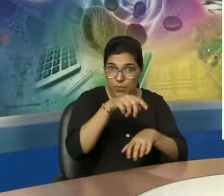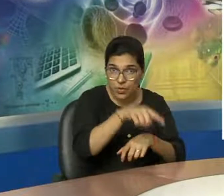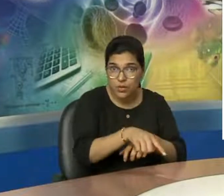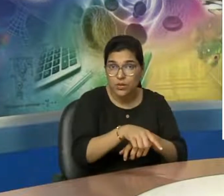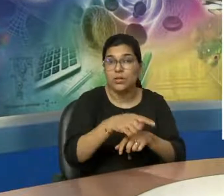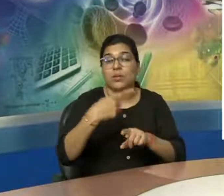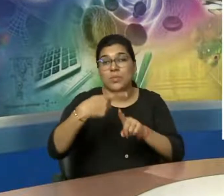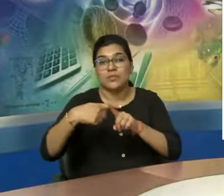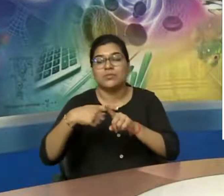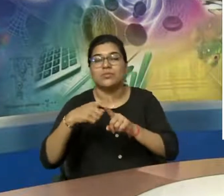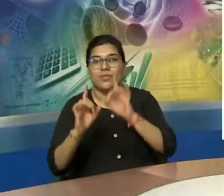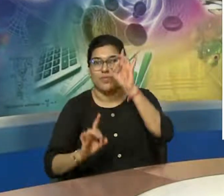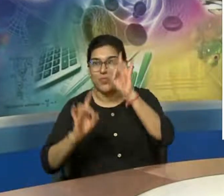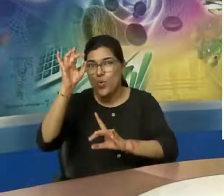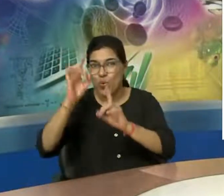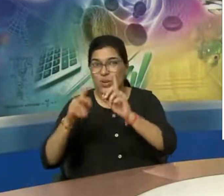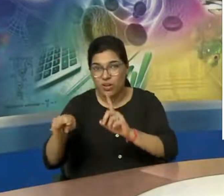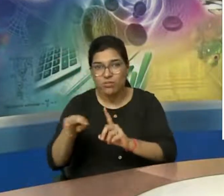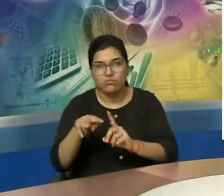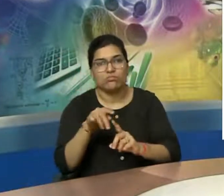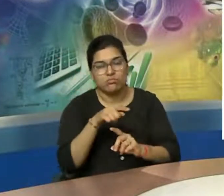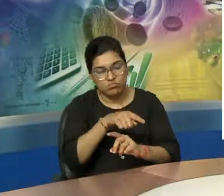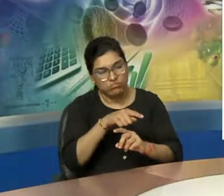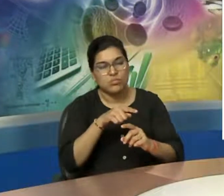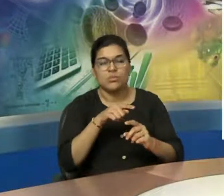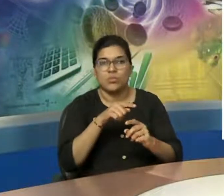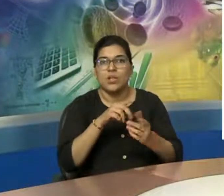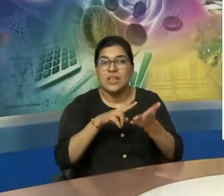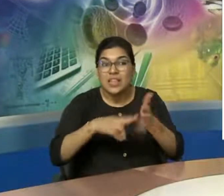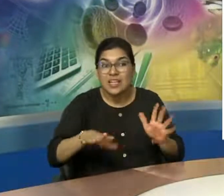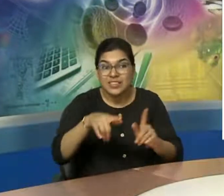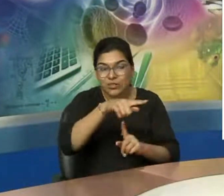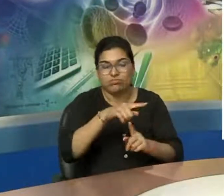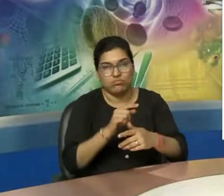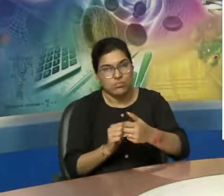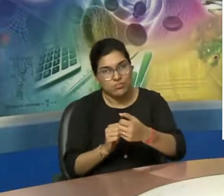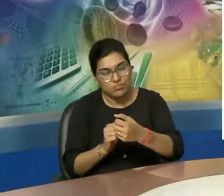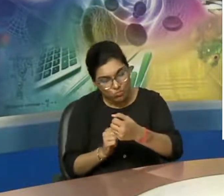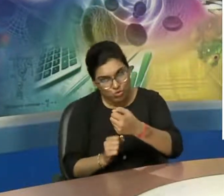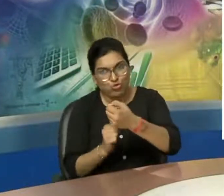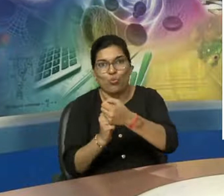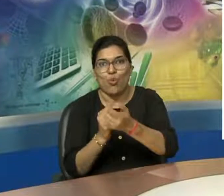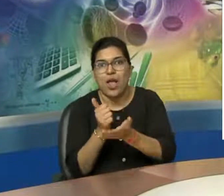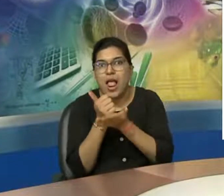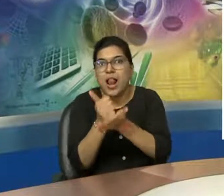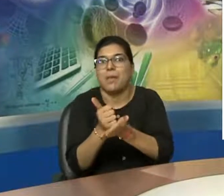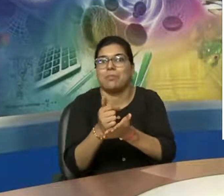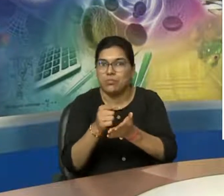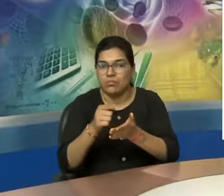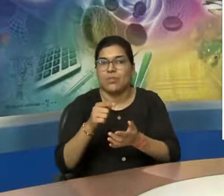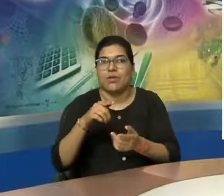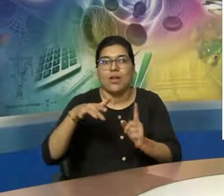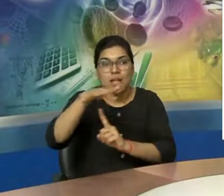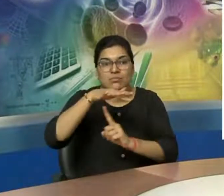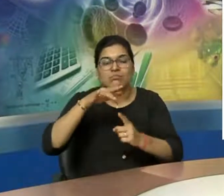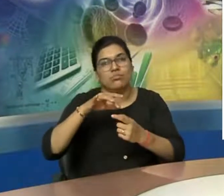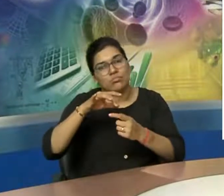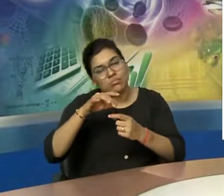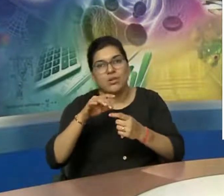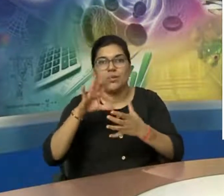So basic adaptations help animals and plants to